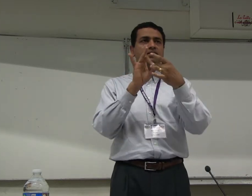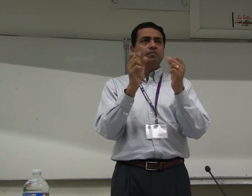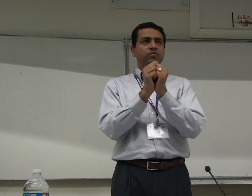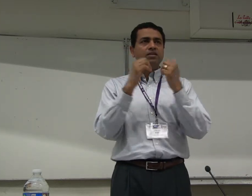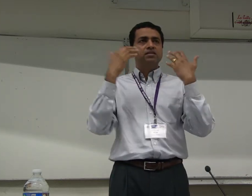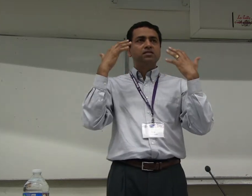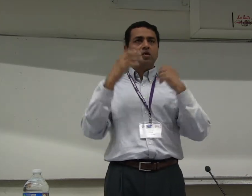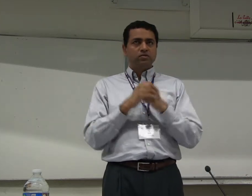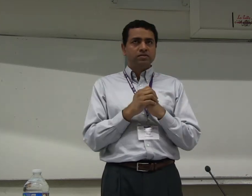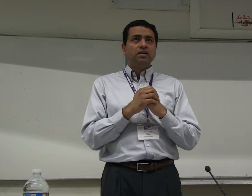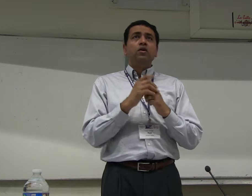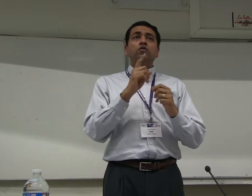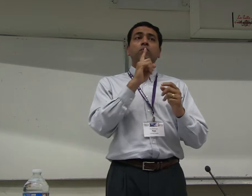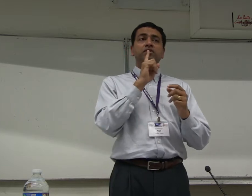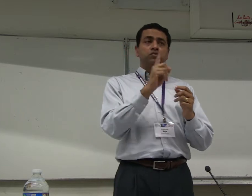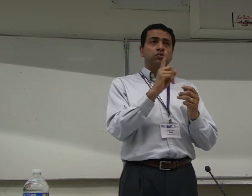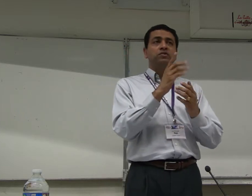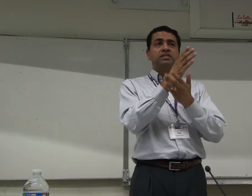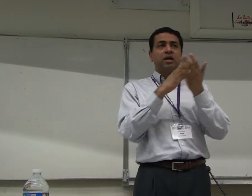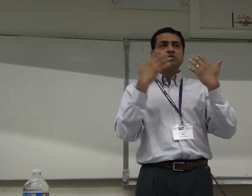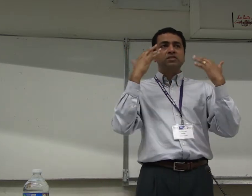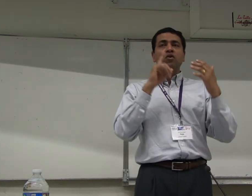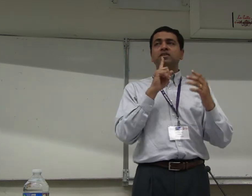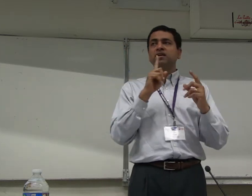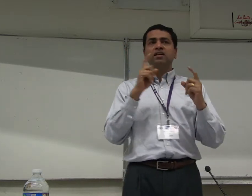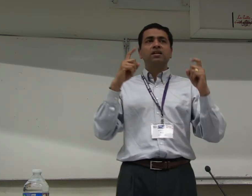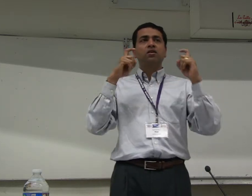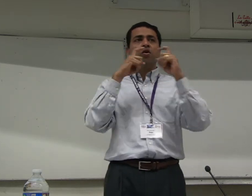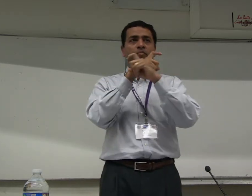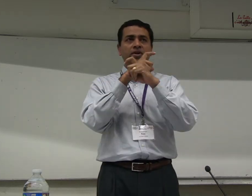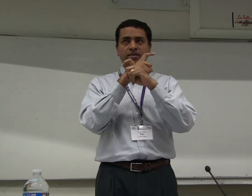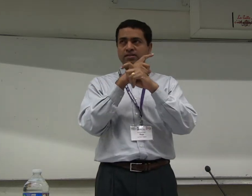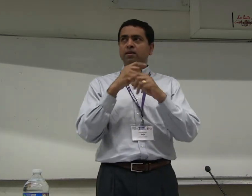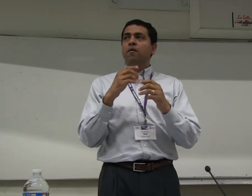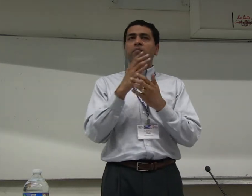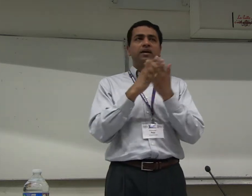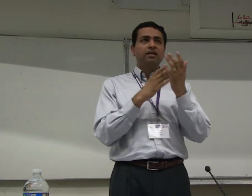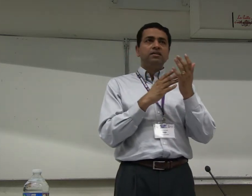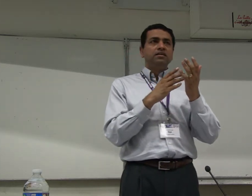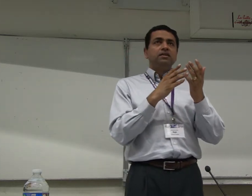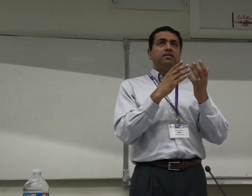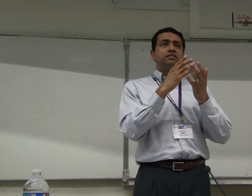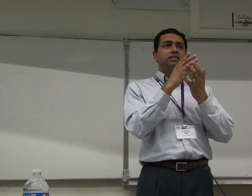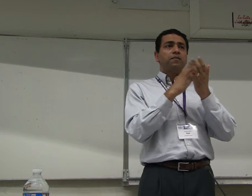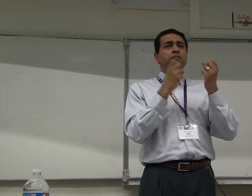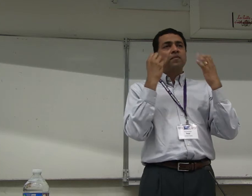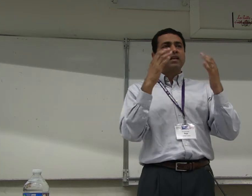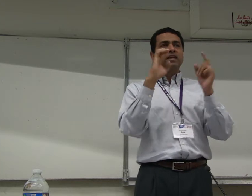would allow a better connection with the environmental sound that's happening. Some sounds are